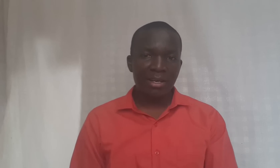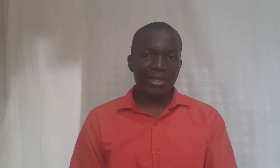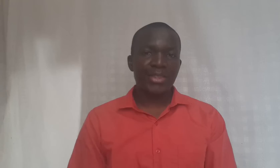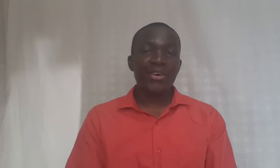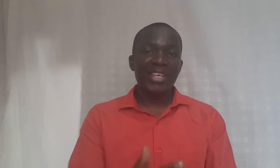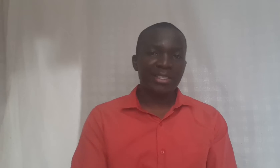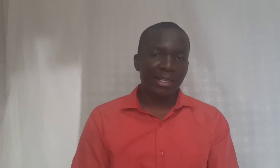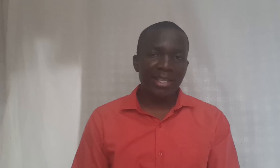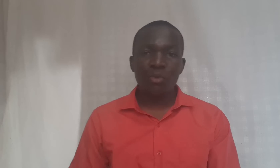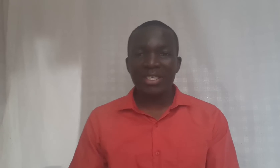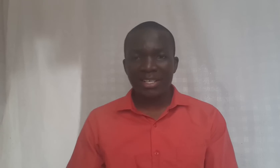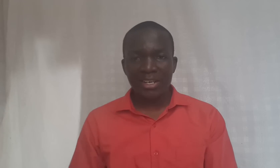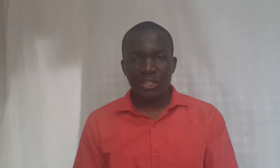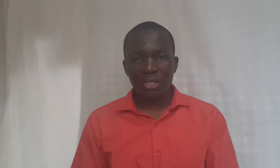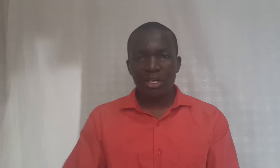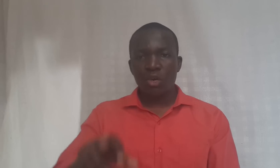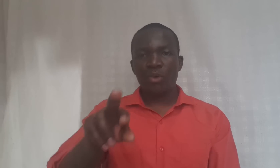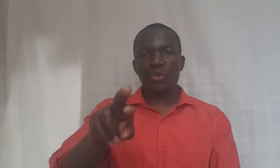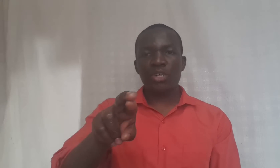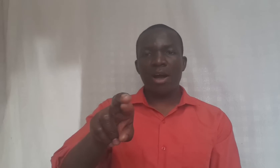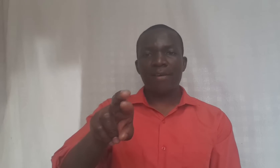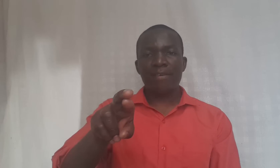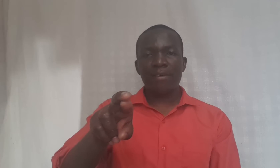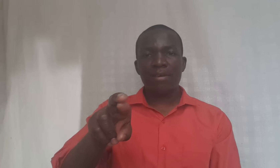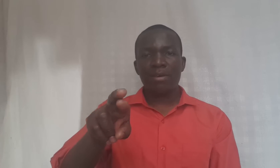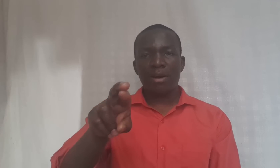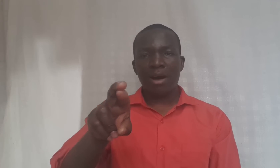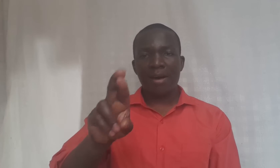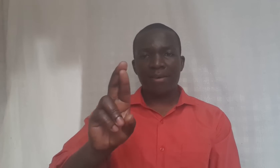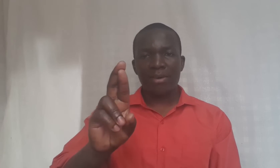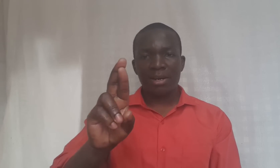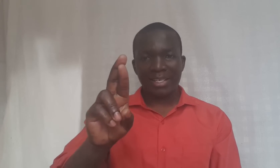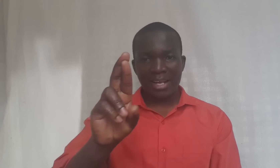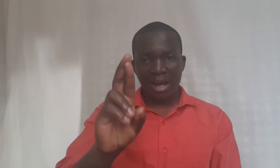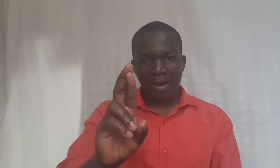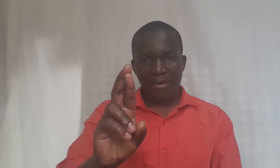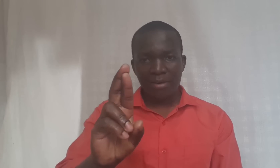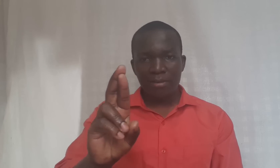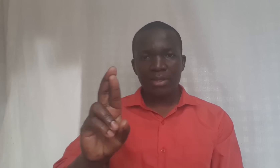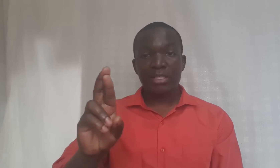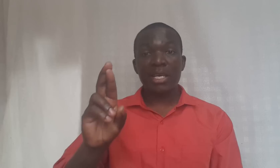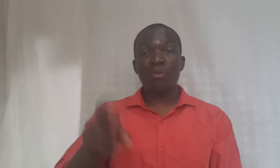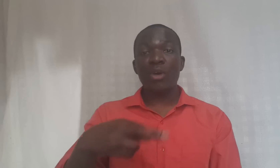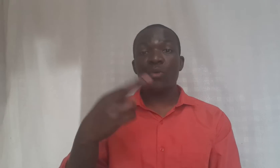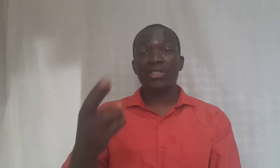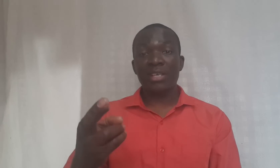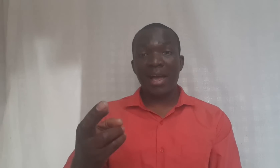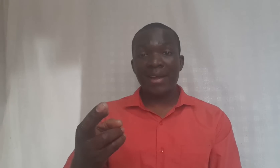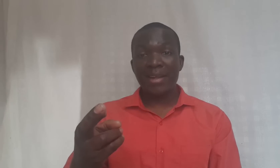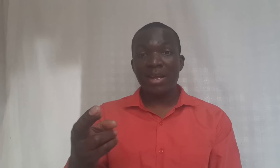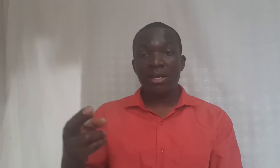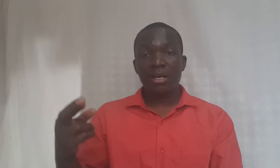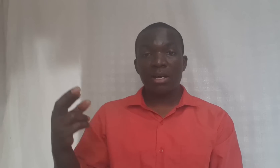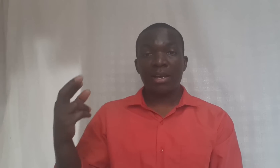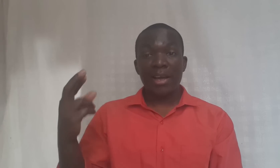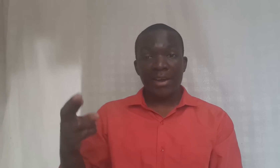the northeastern, the western region, we use R, letter R. The same way we signed